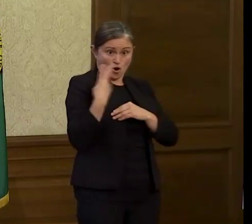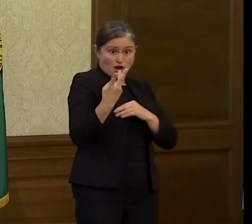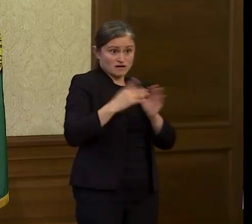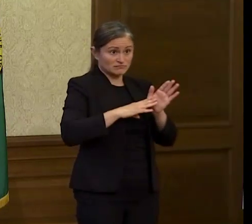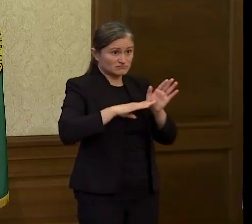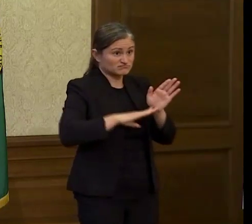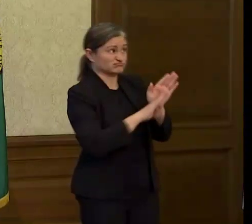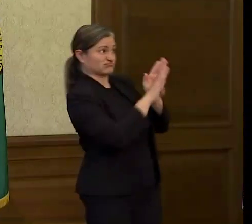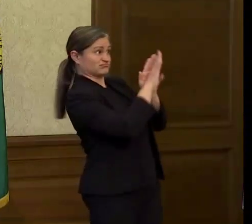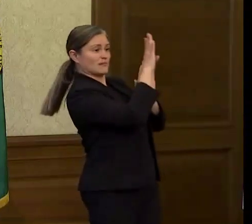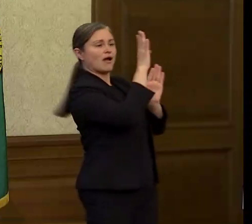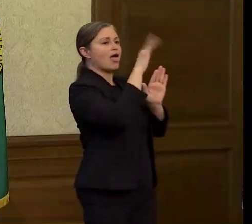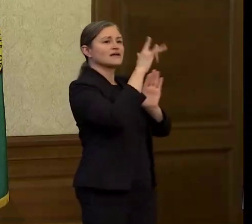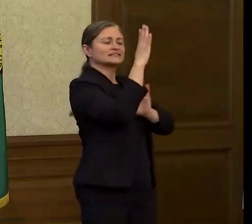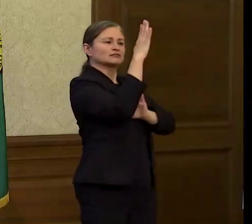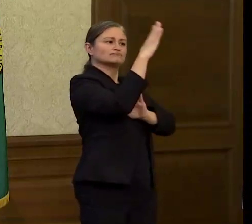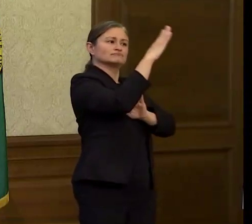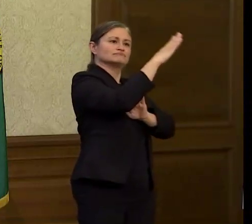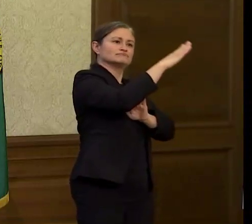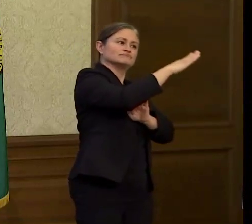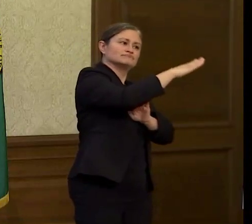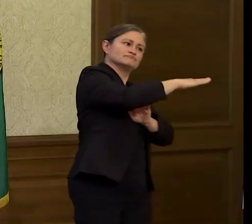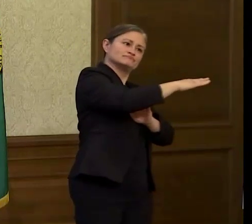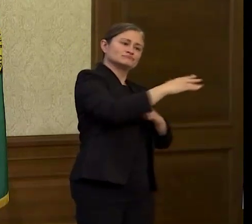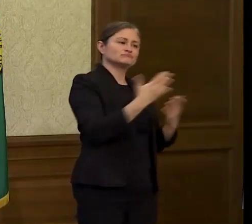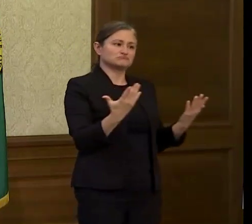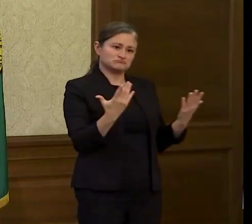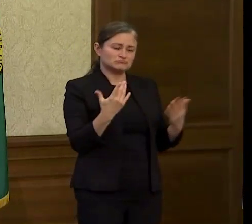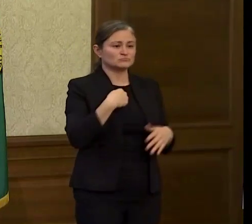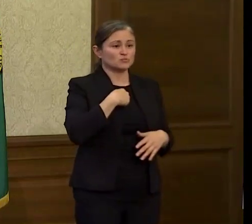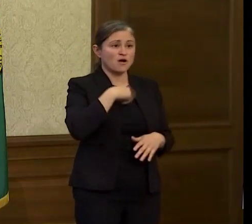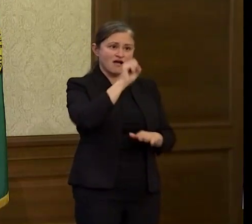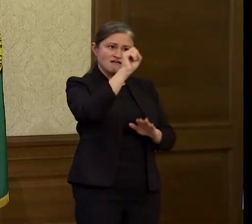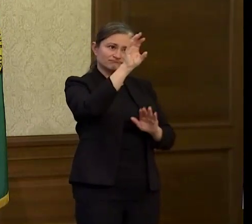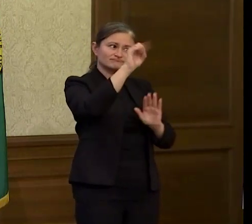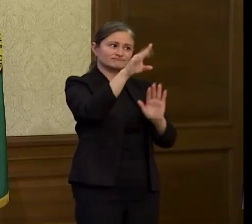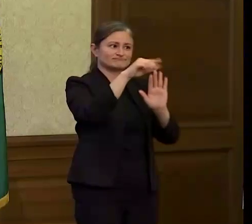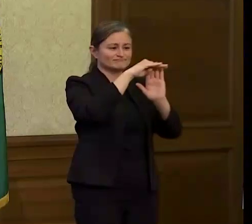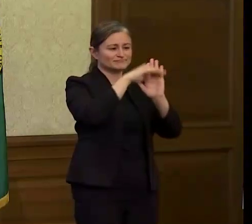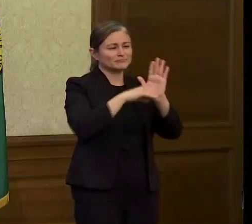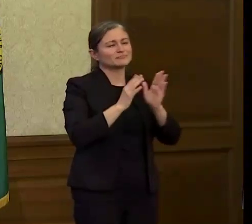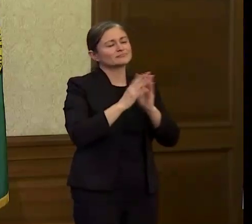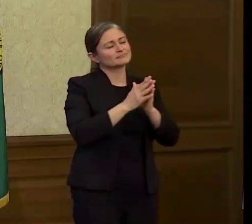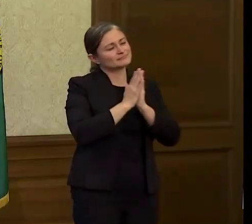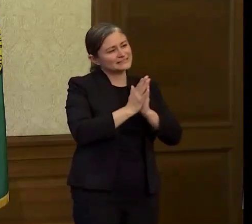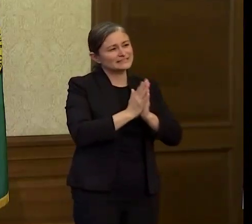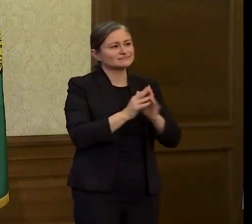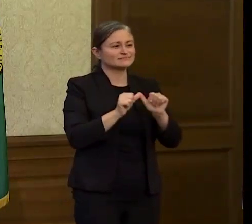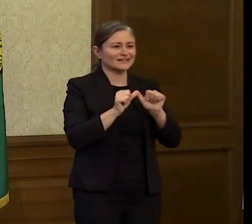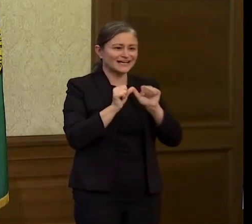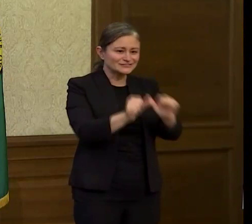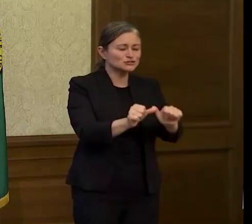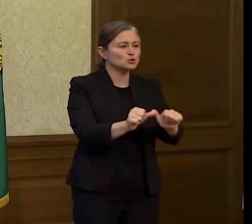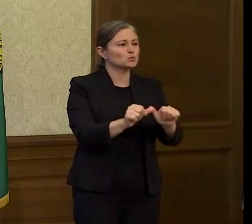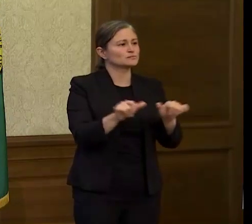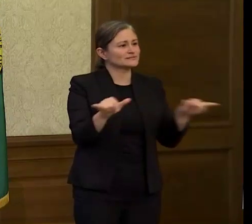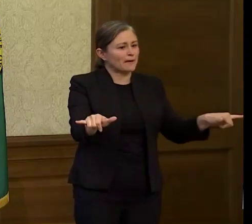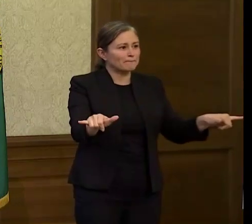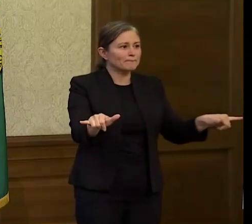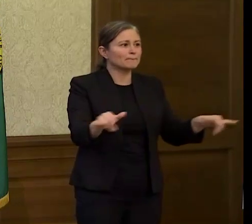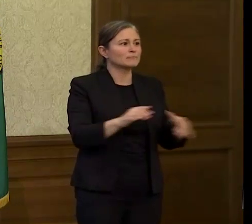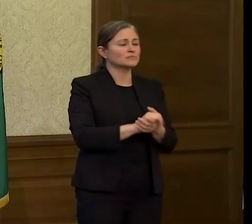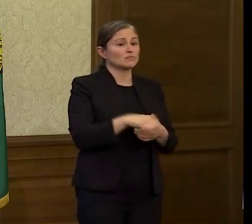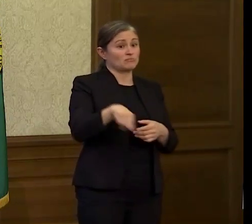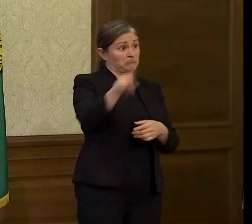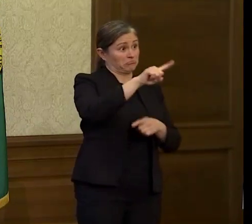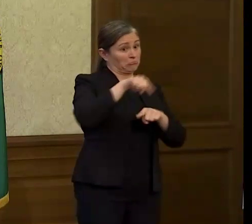This order is not only justified, it is morally necessary. We are confident in our steps we have